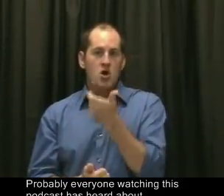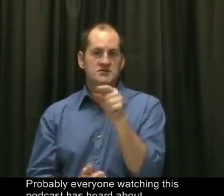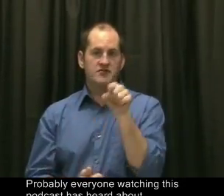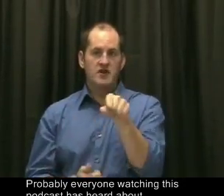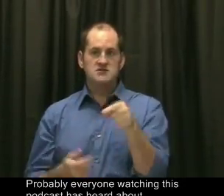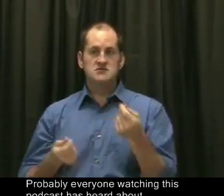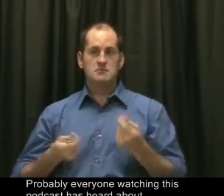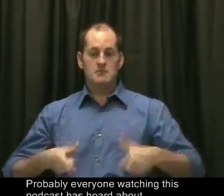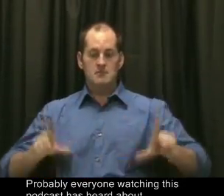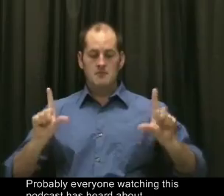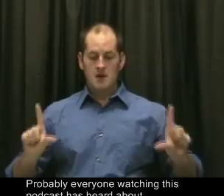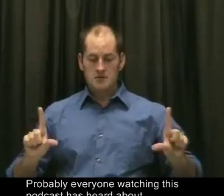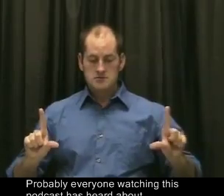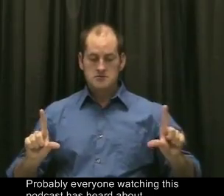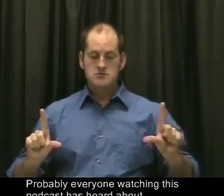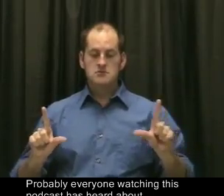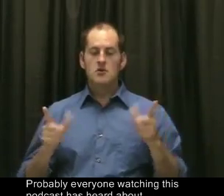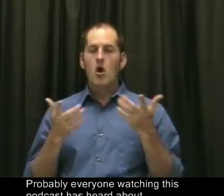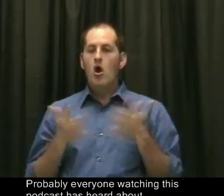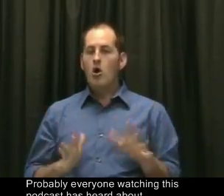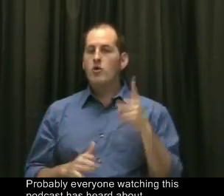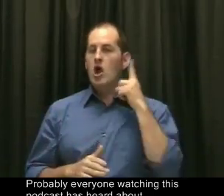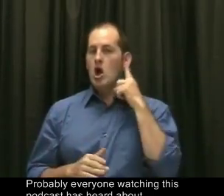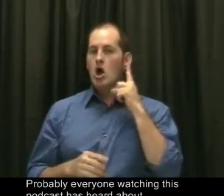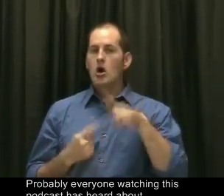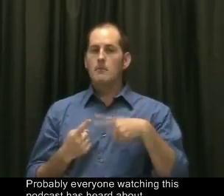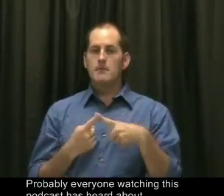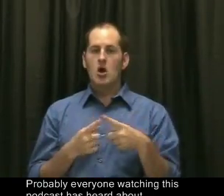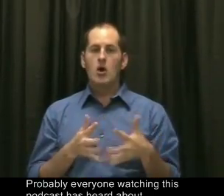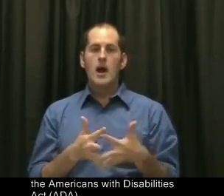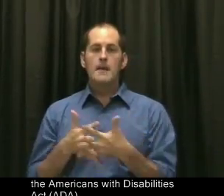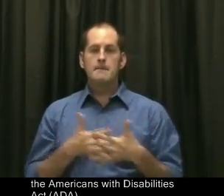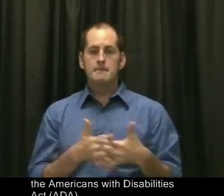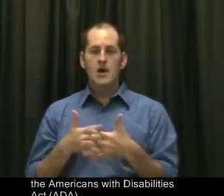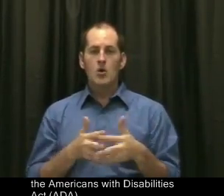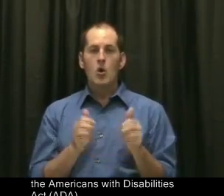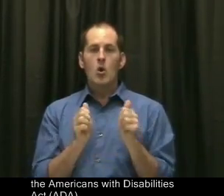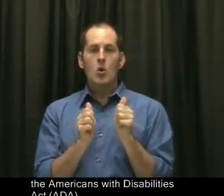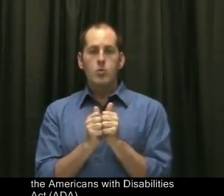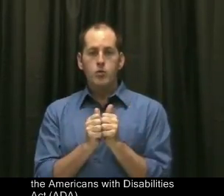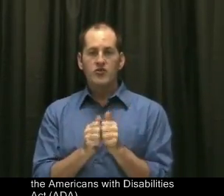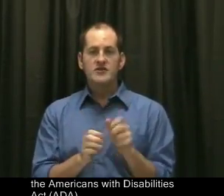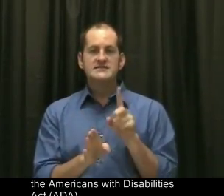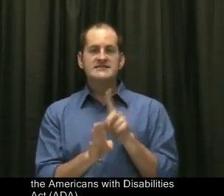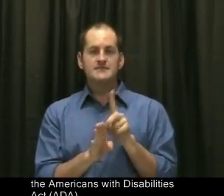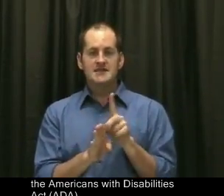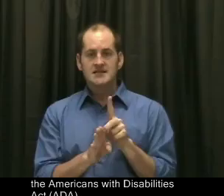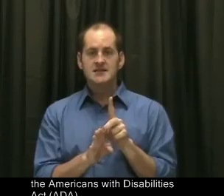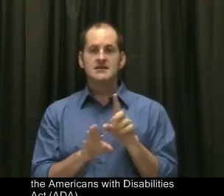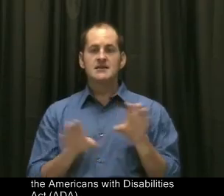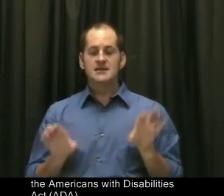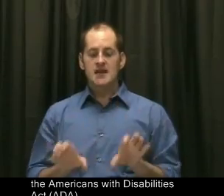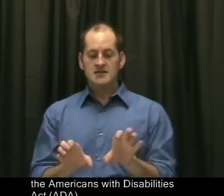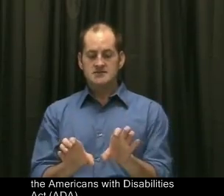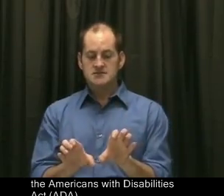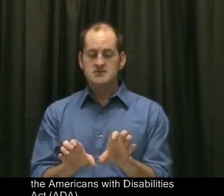Probably everyone watching this podcast has heard about the Americans with Disabilities Act, or